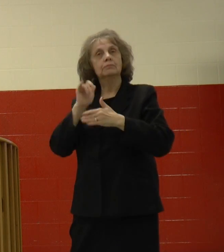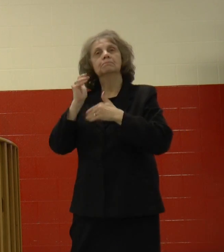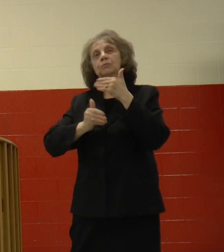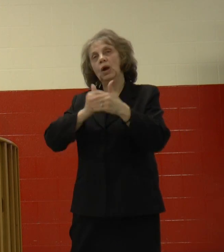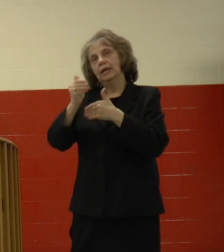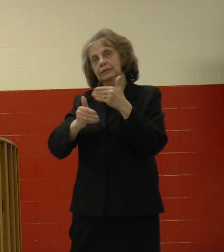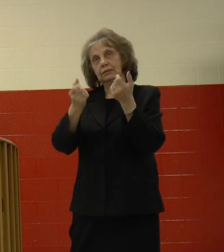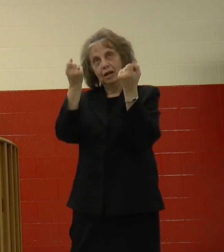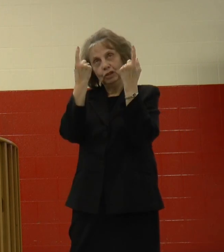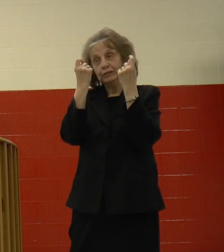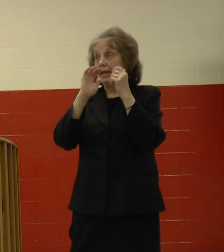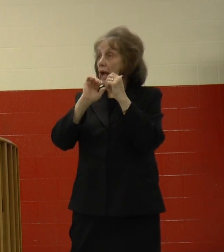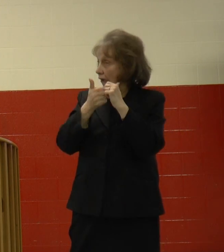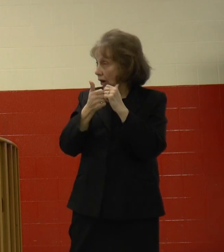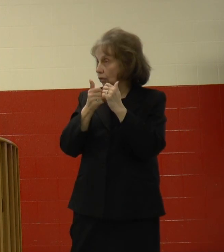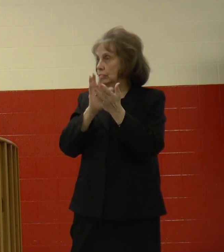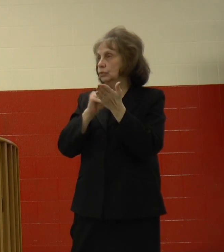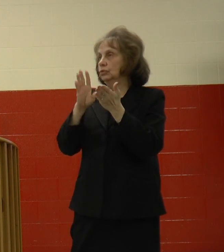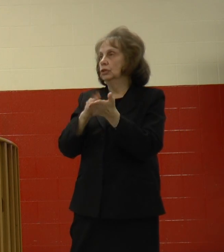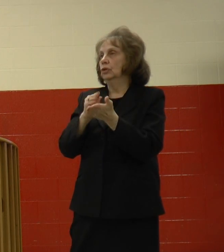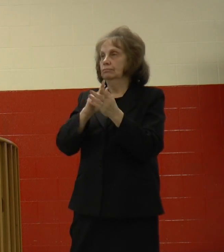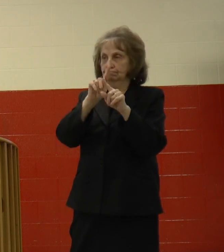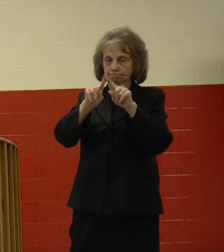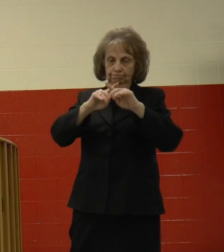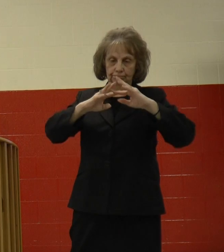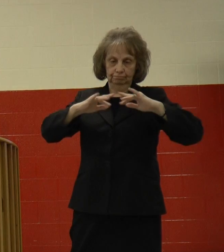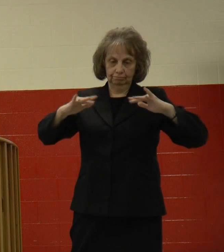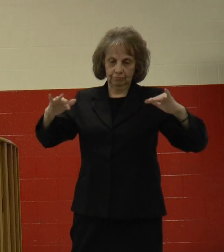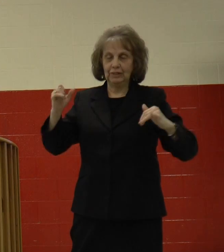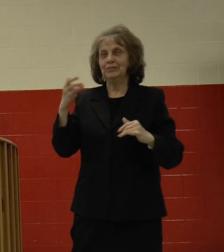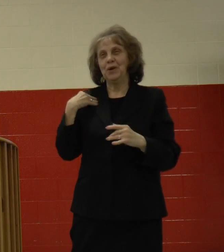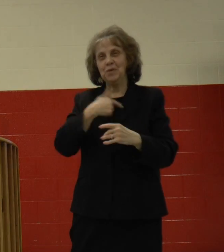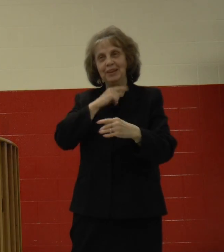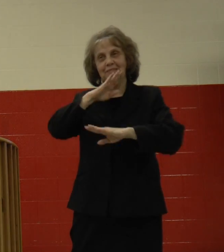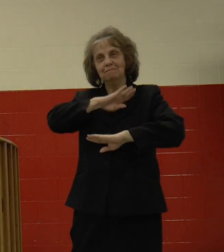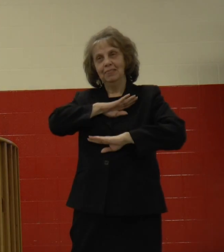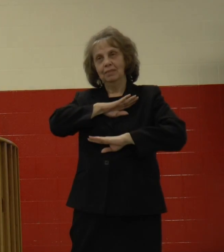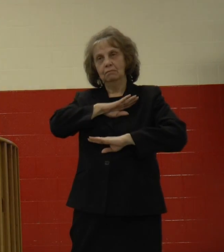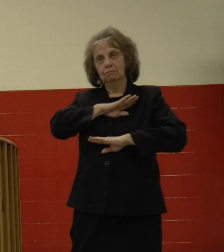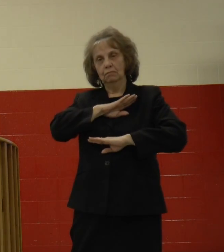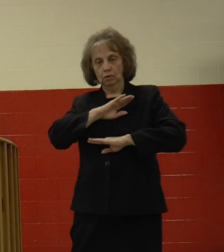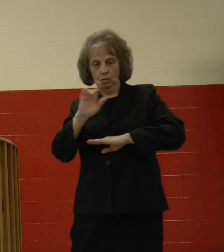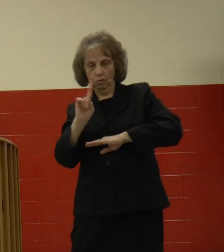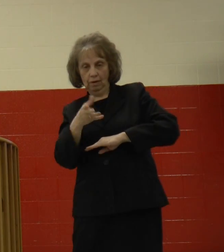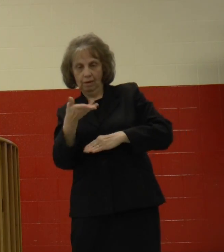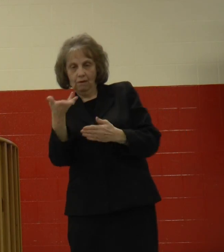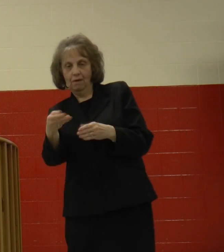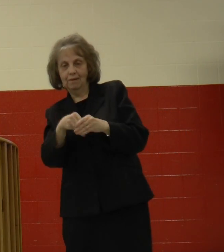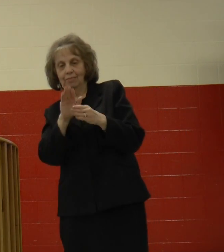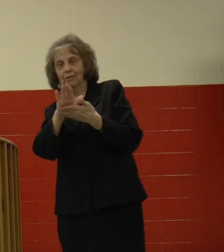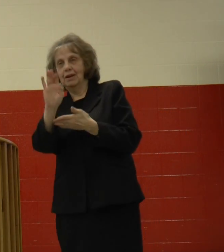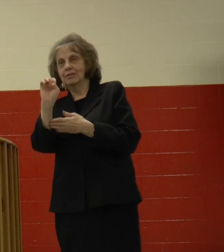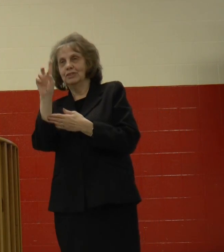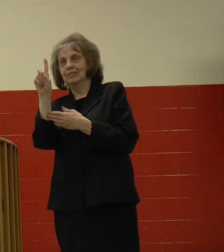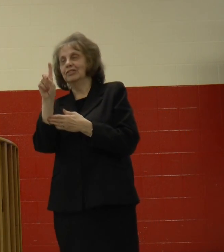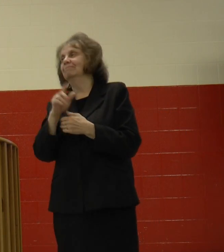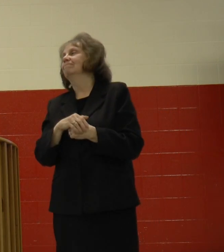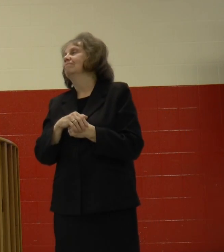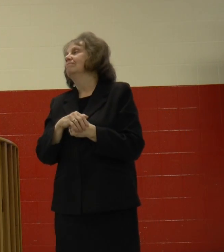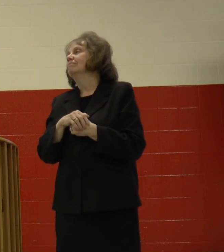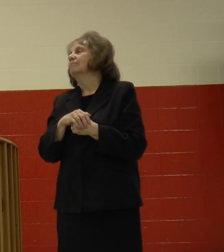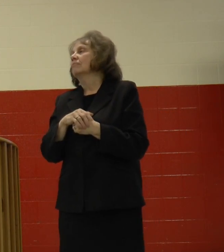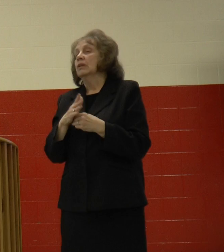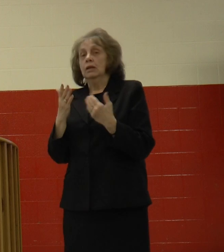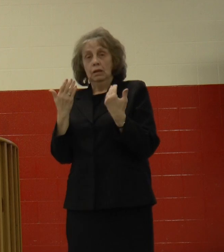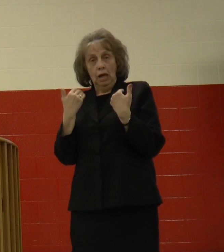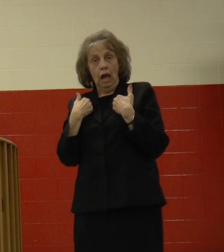of understanding how the students learn in different ways so we can meet them where they are in their education. You know, these things have a